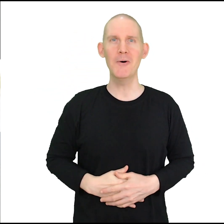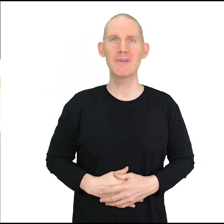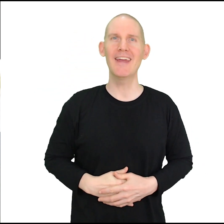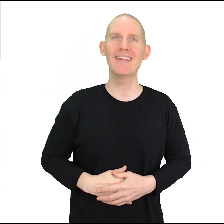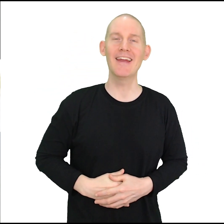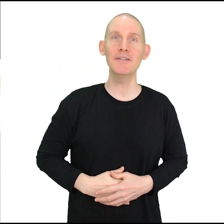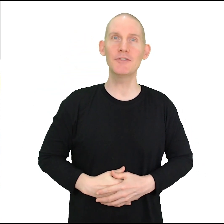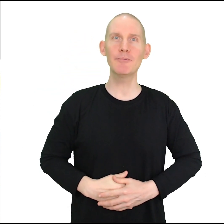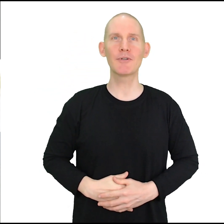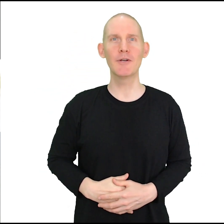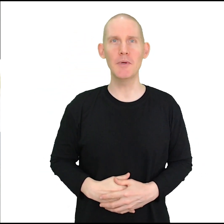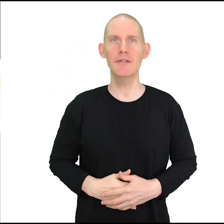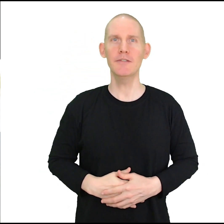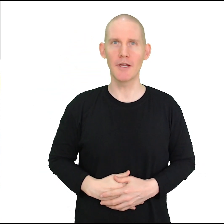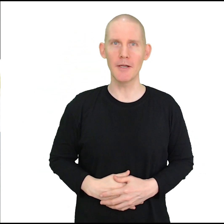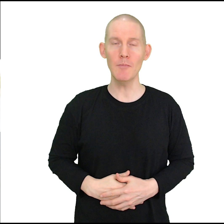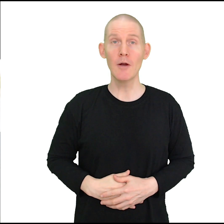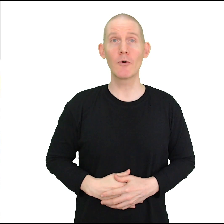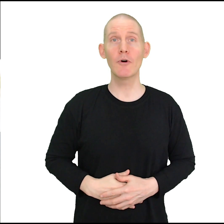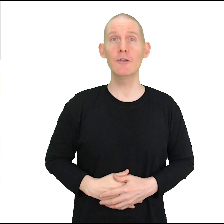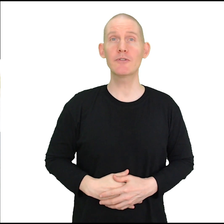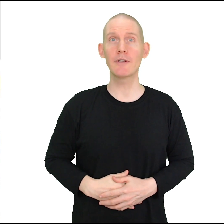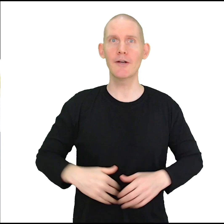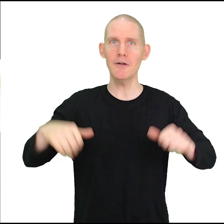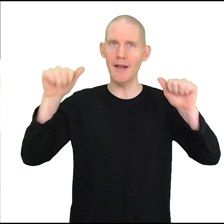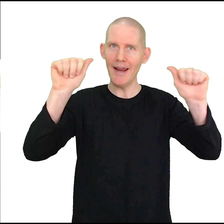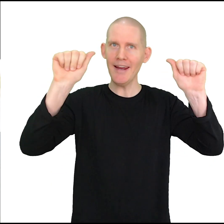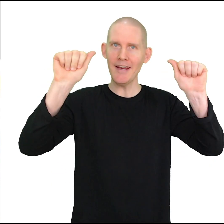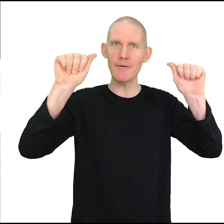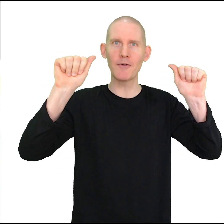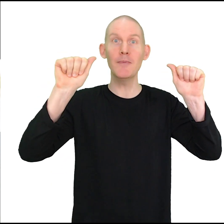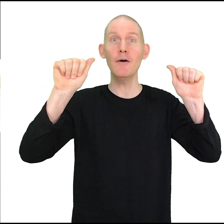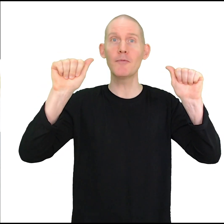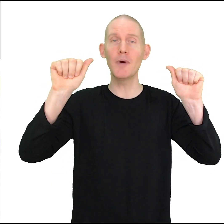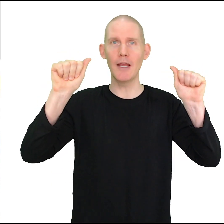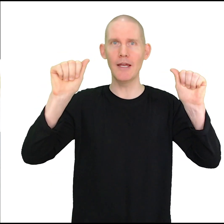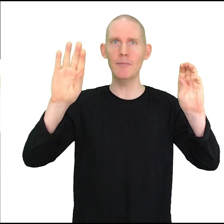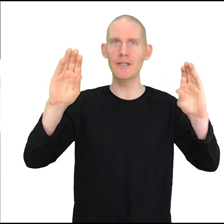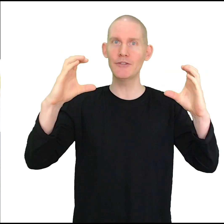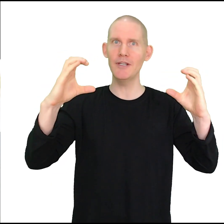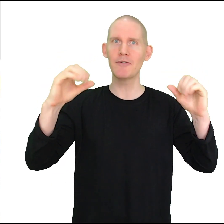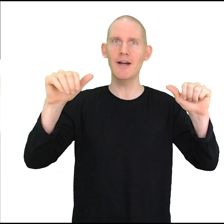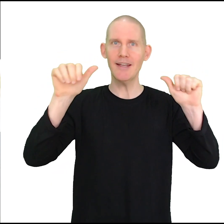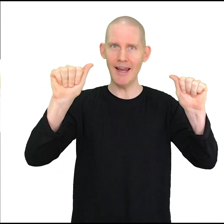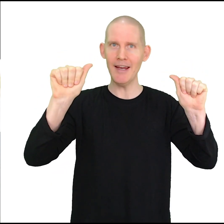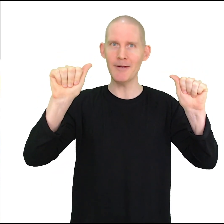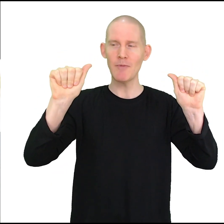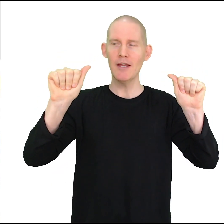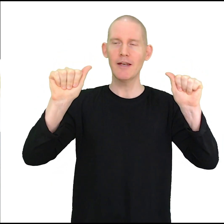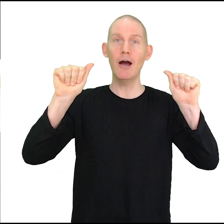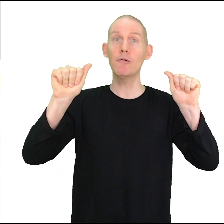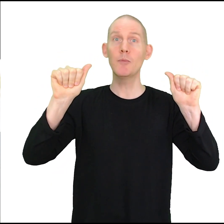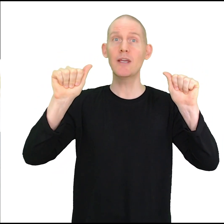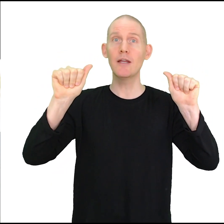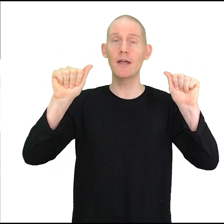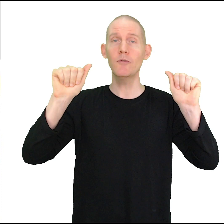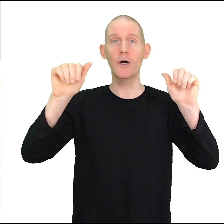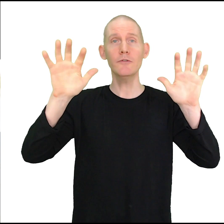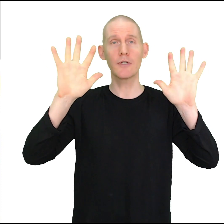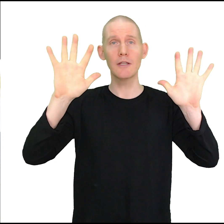Okay, the hand shapes are going to be the same. We're going to use the letter A from the alphabet. A, B, C, right? A. Now, how do we make an A? Well, start like